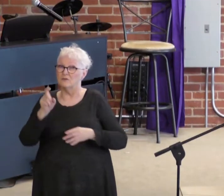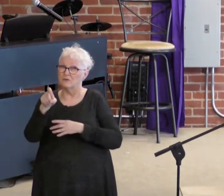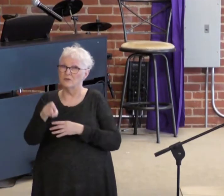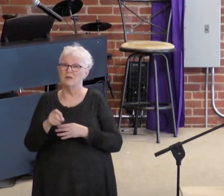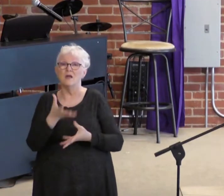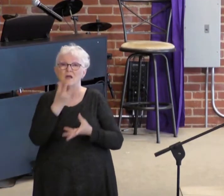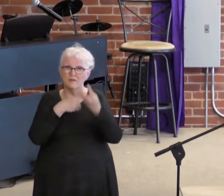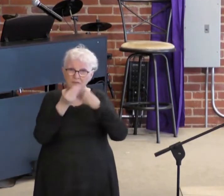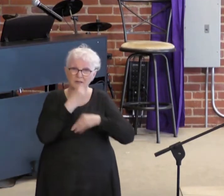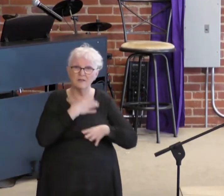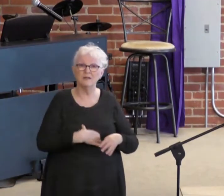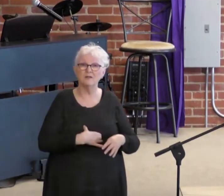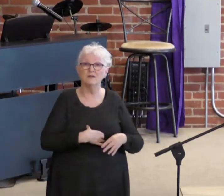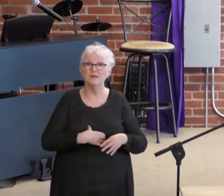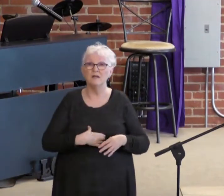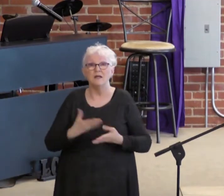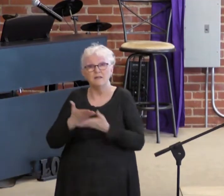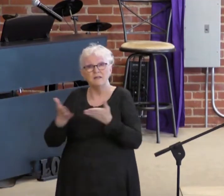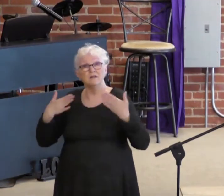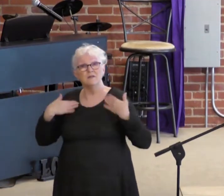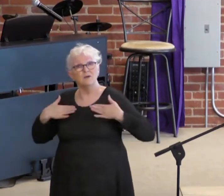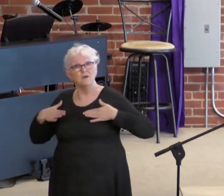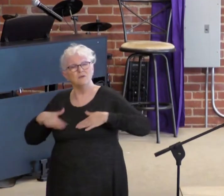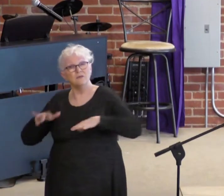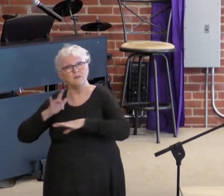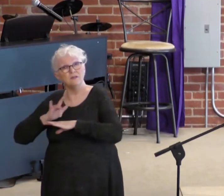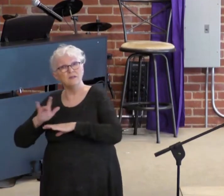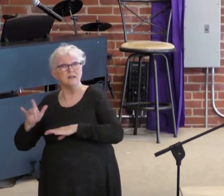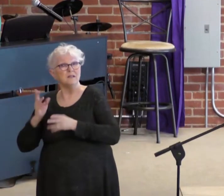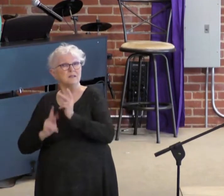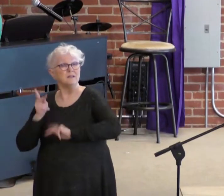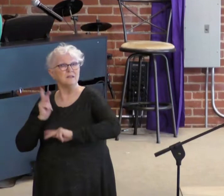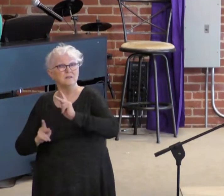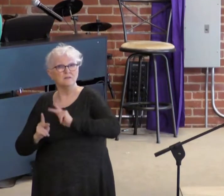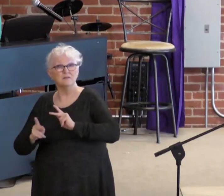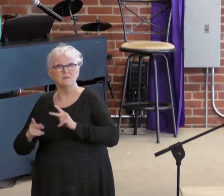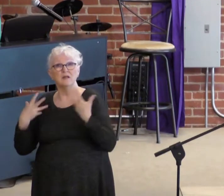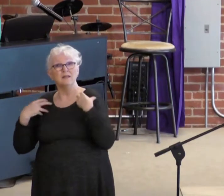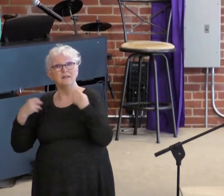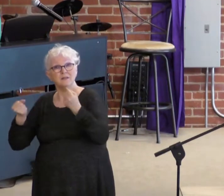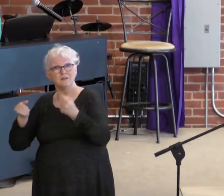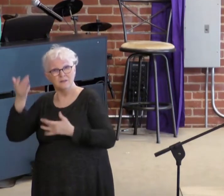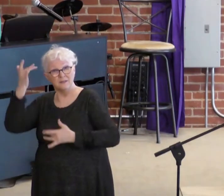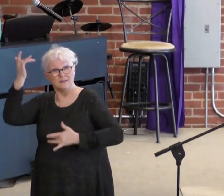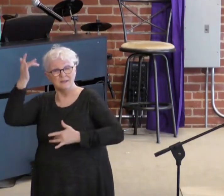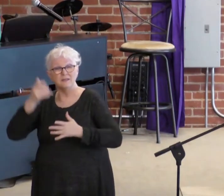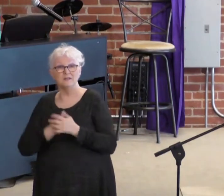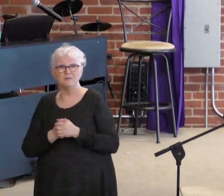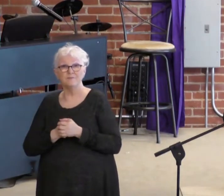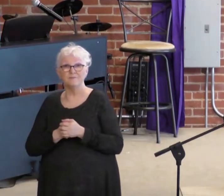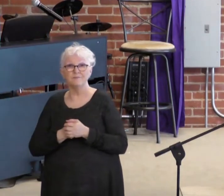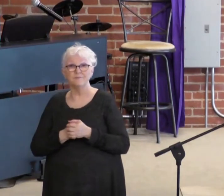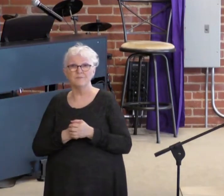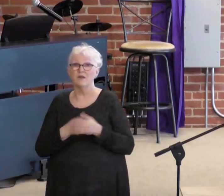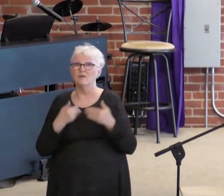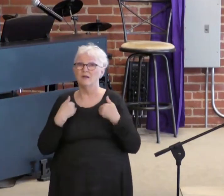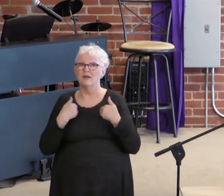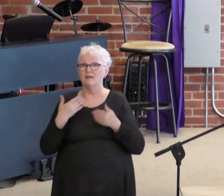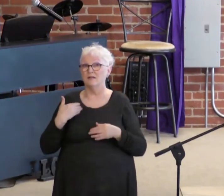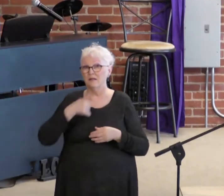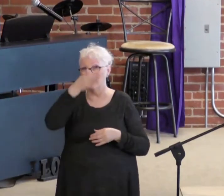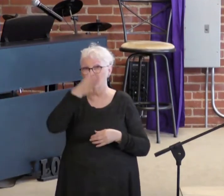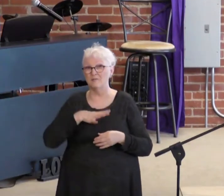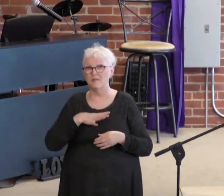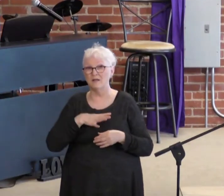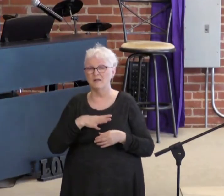the hungry, to clothe the naked, to heal the sick. We just had one of our young men from the street came by earlier before